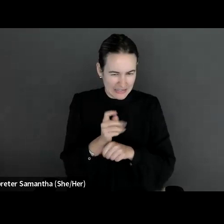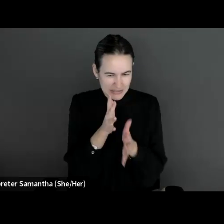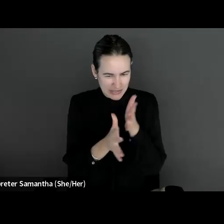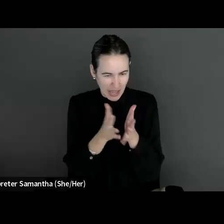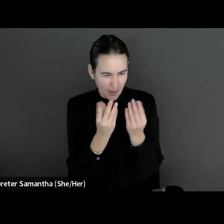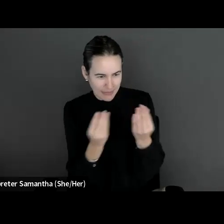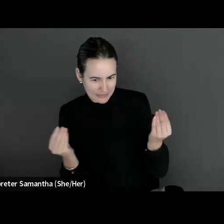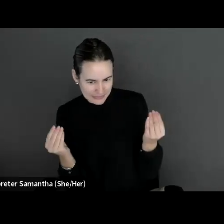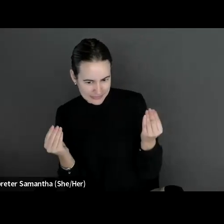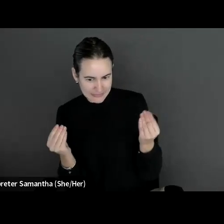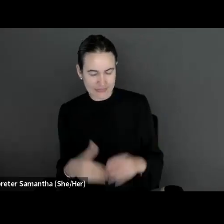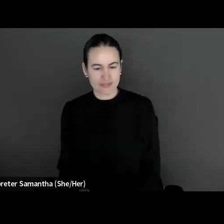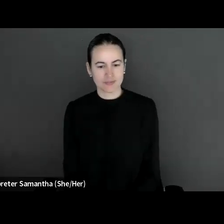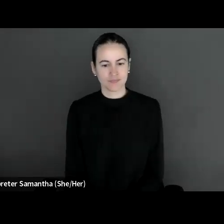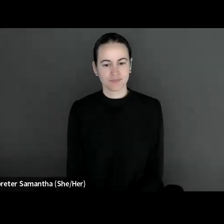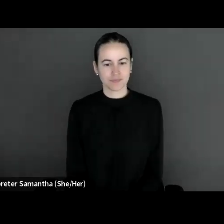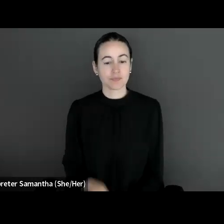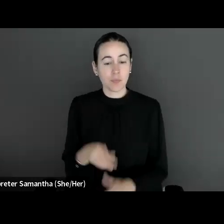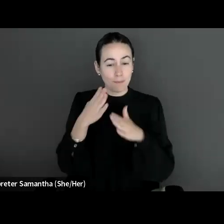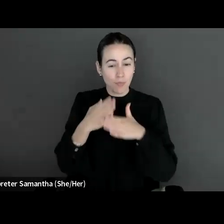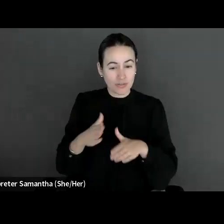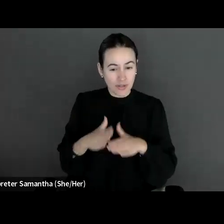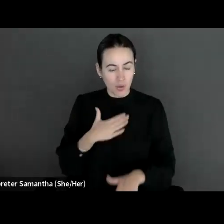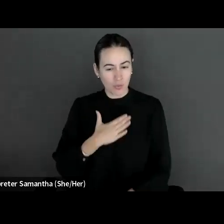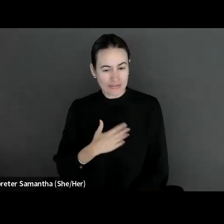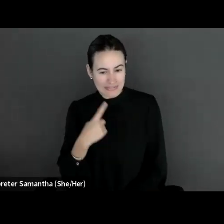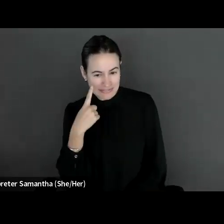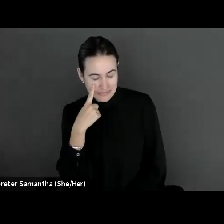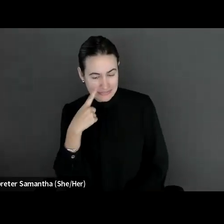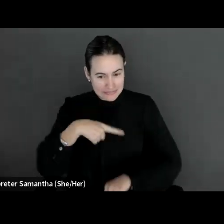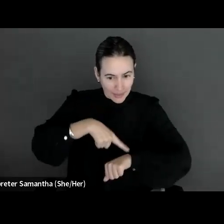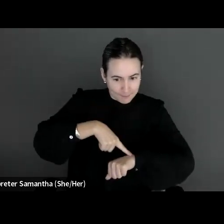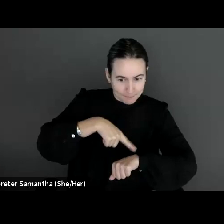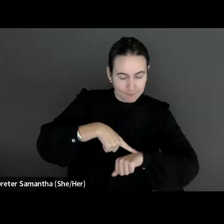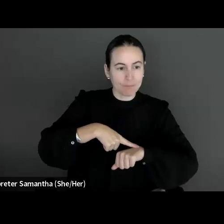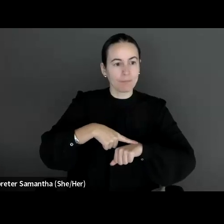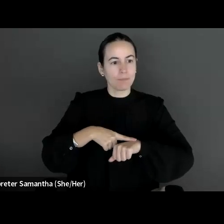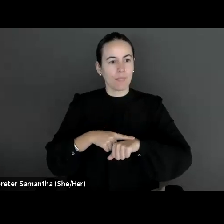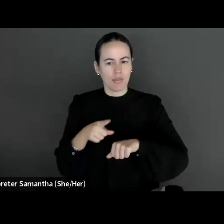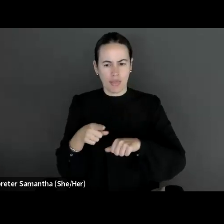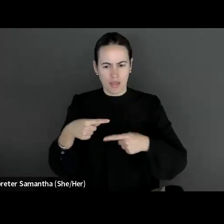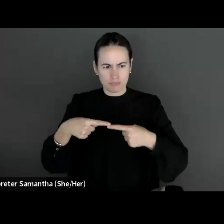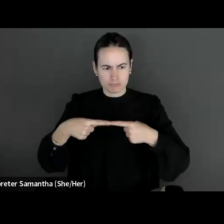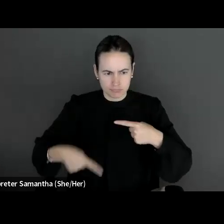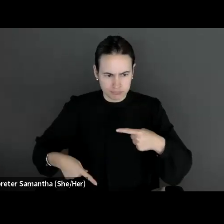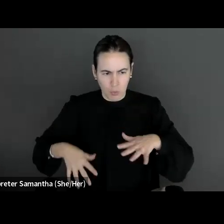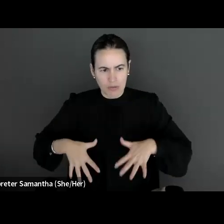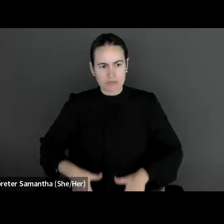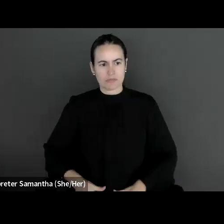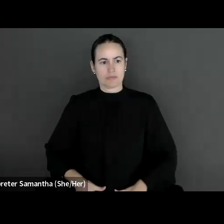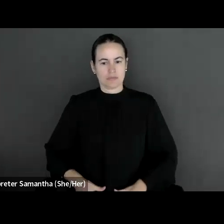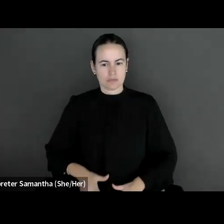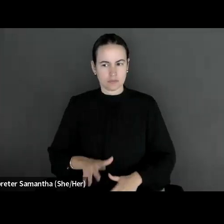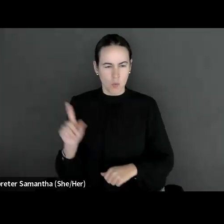the number, position, and duration of hesitations. as they occurred. And